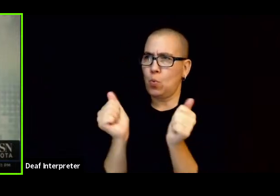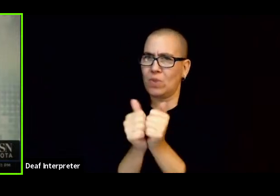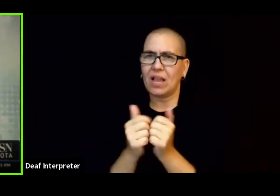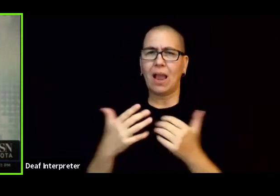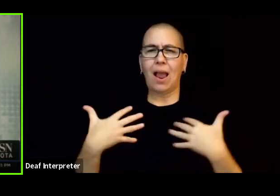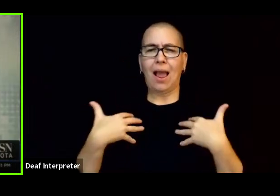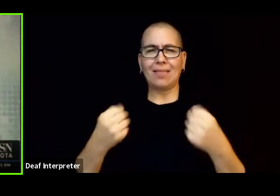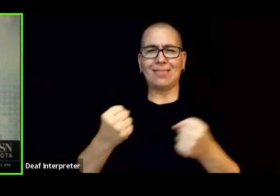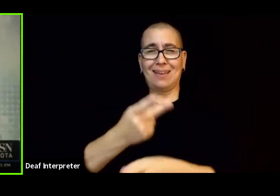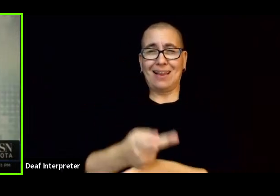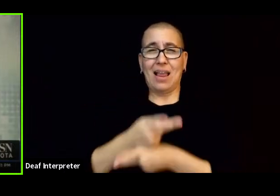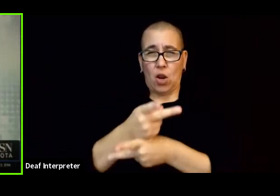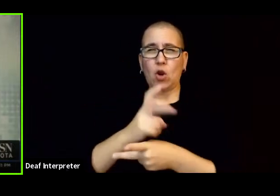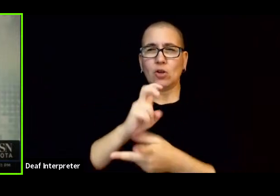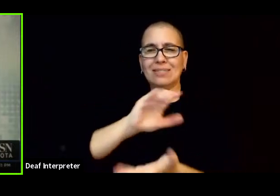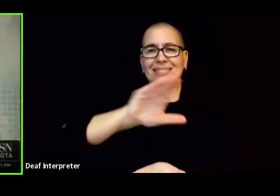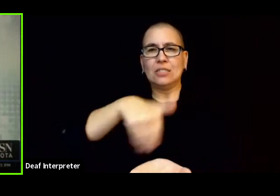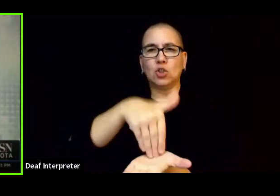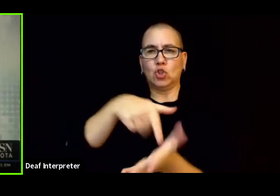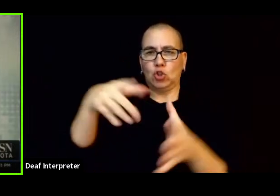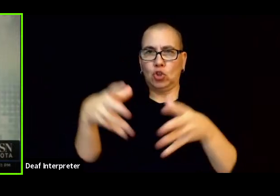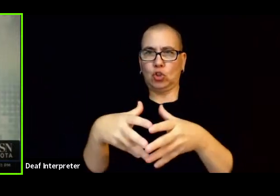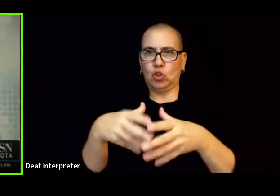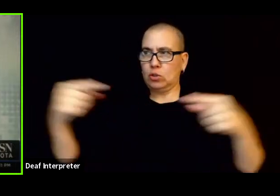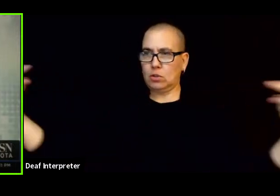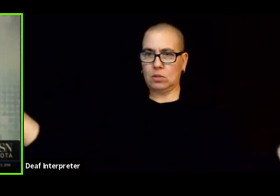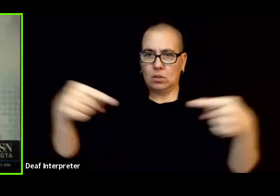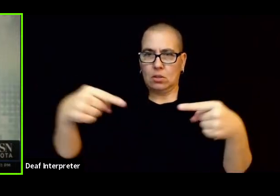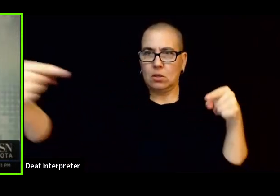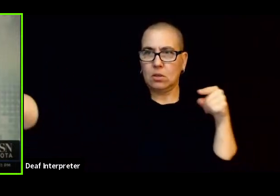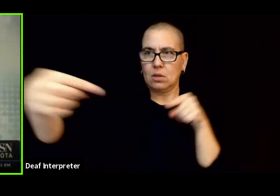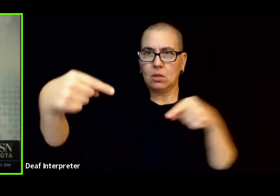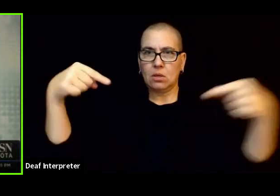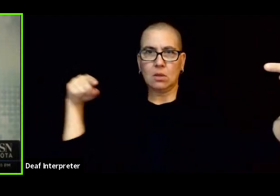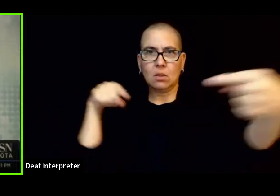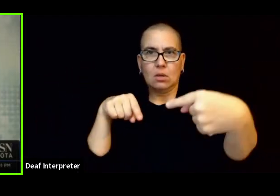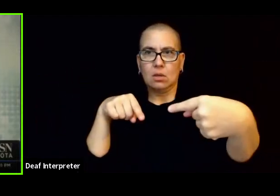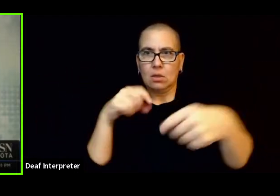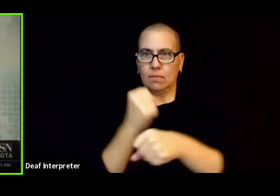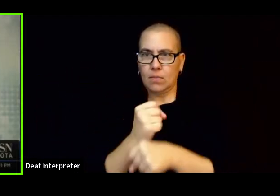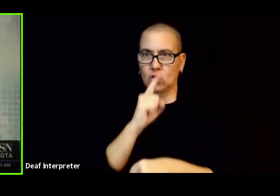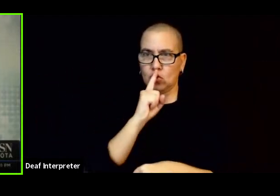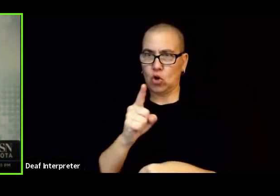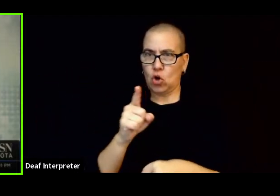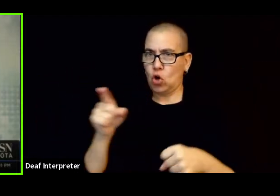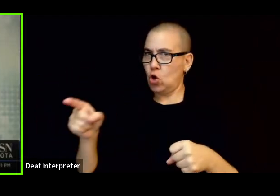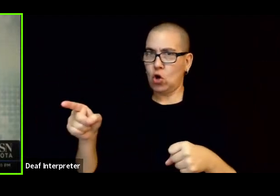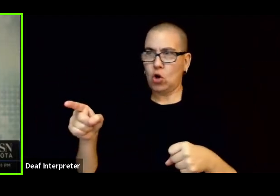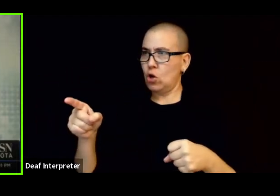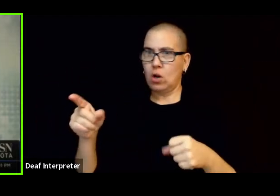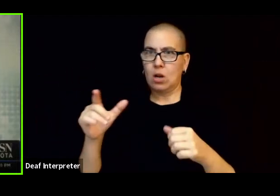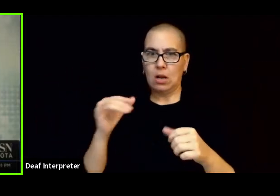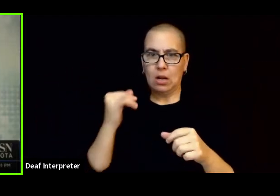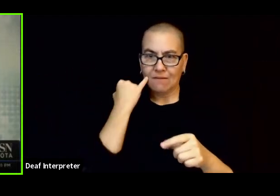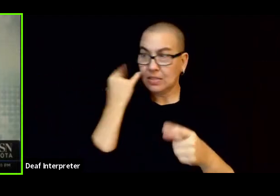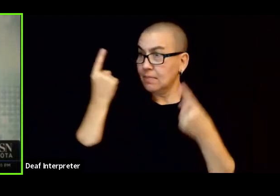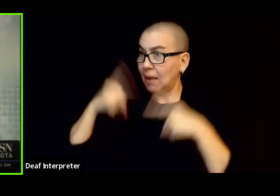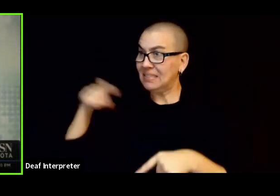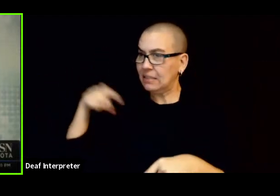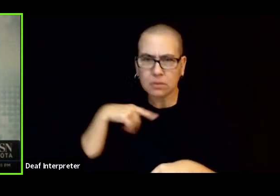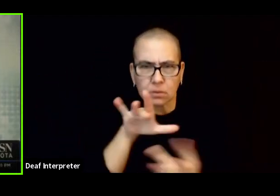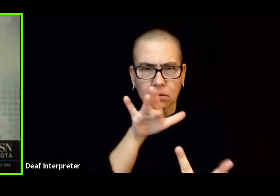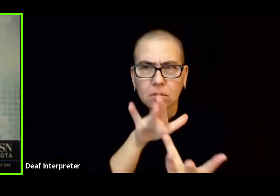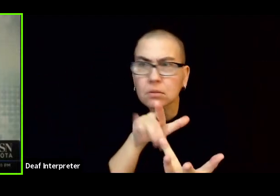organization to ensure effective coordination among local and state partners, transparent and frequent communications,